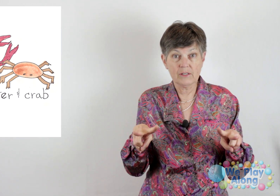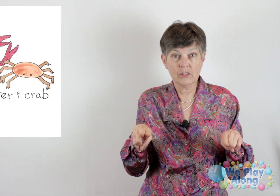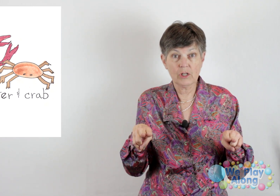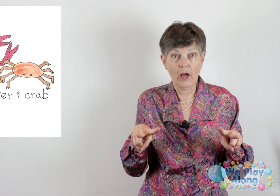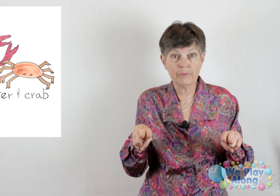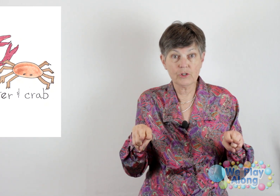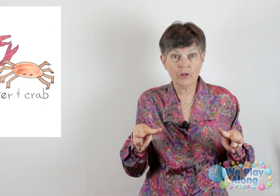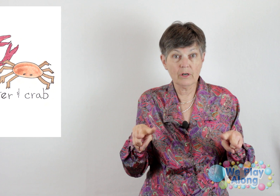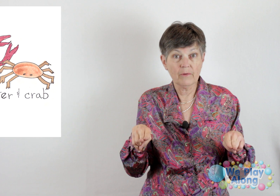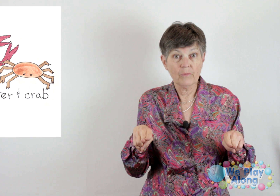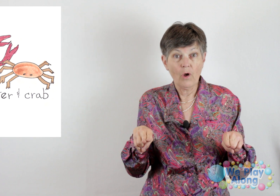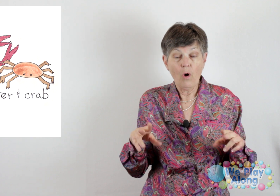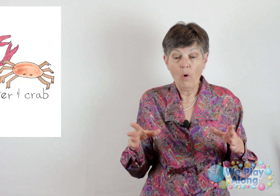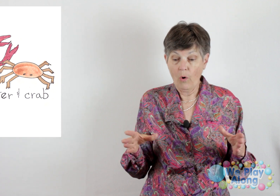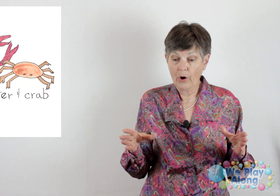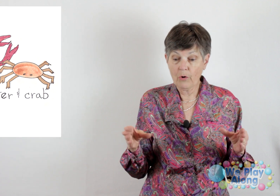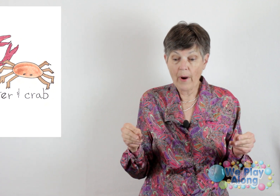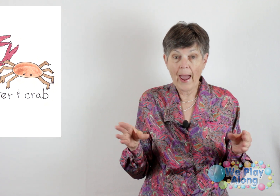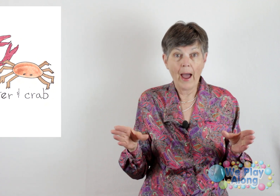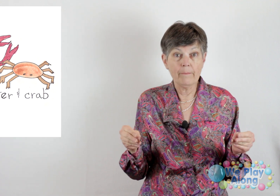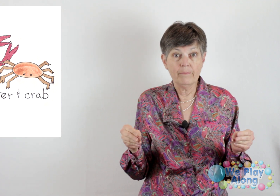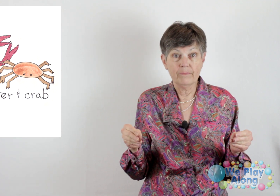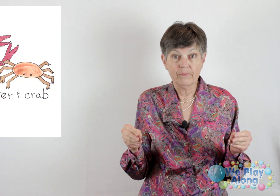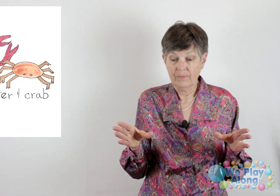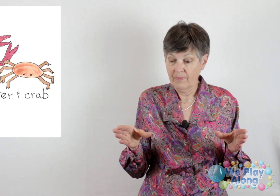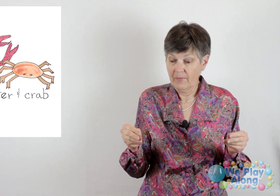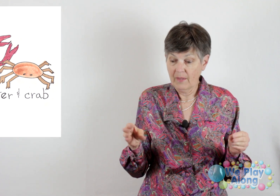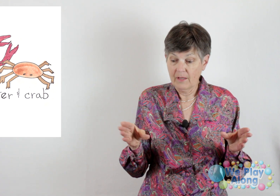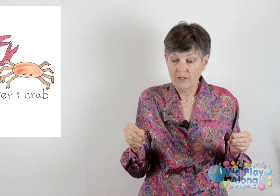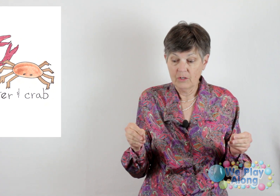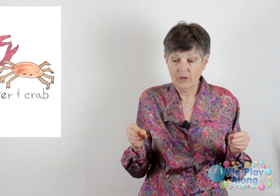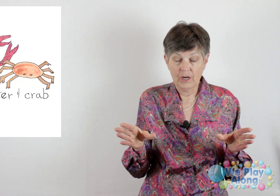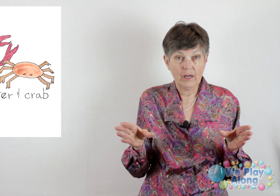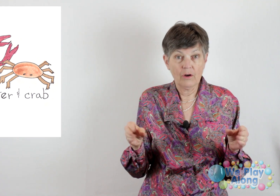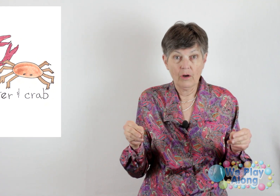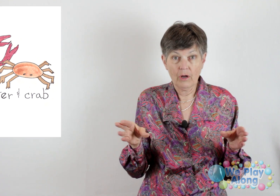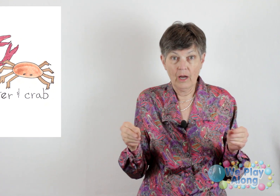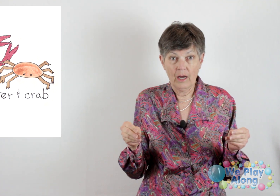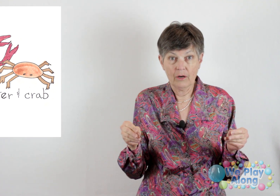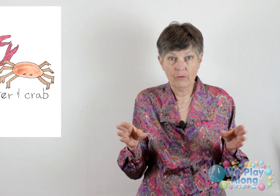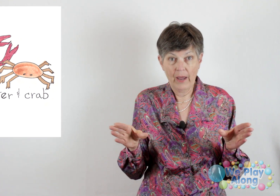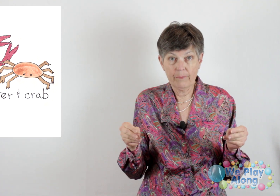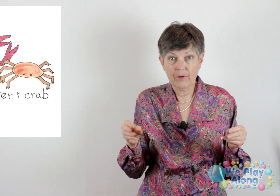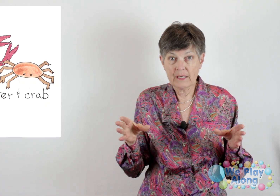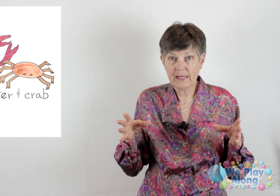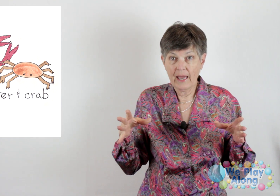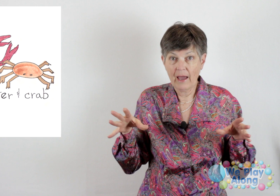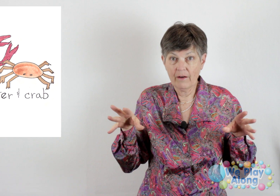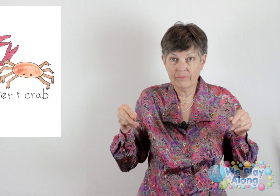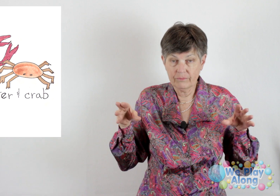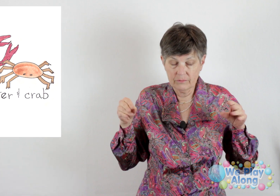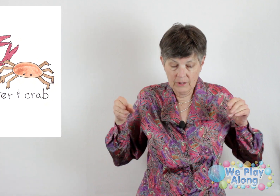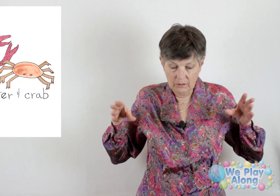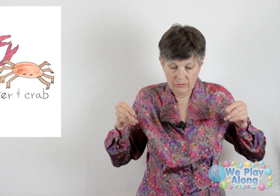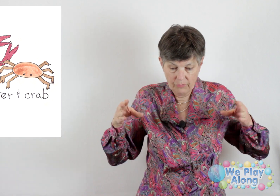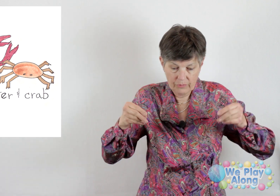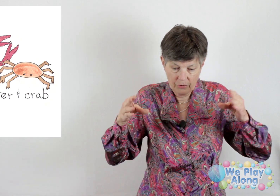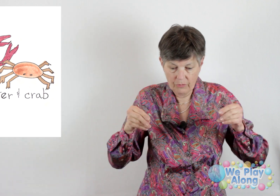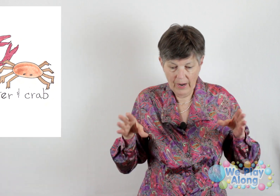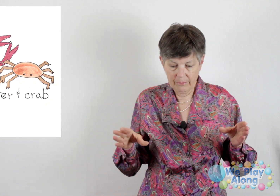is lobster. Or crab. You're going to grab, because they have your crab